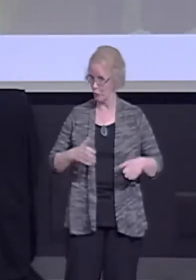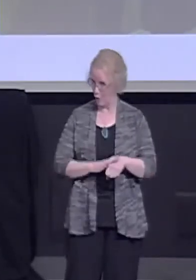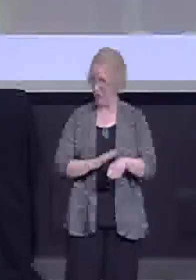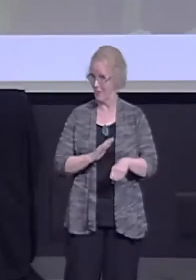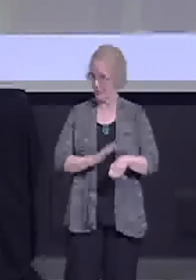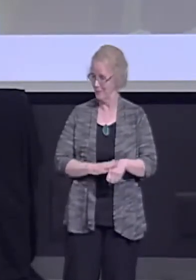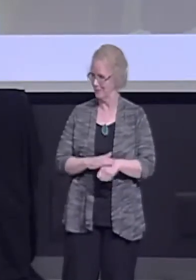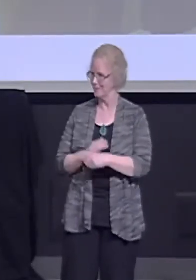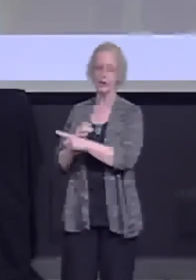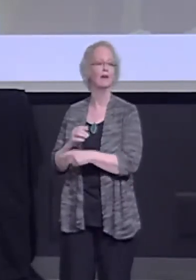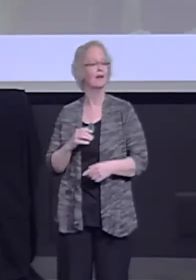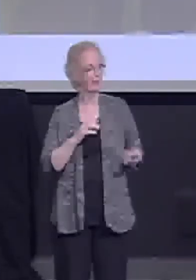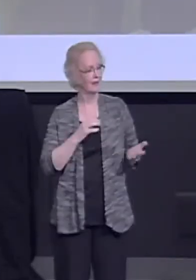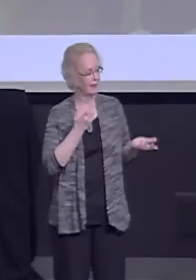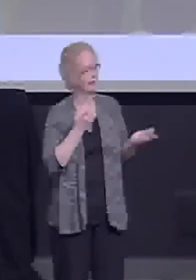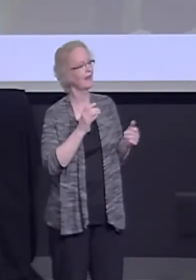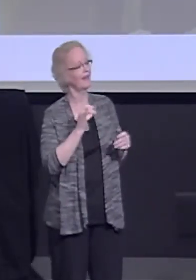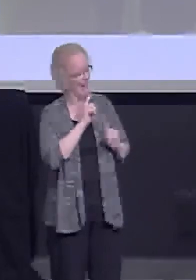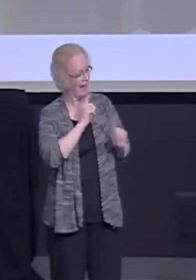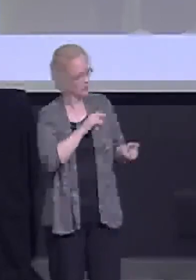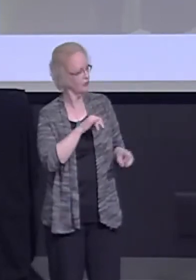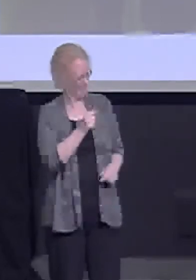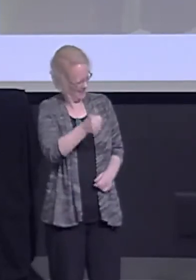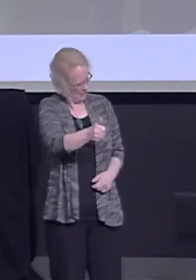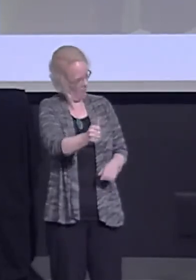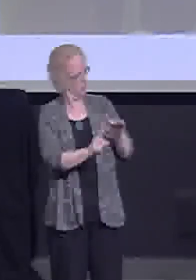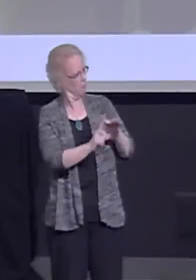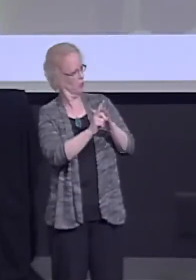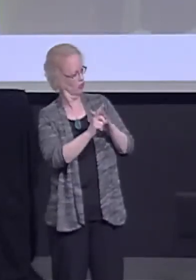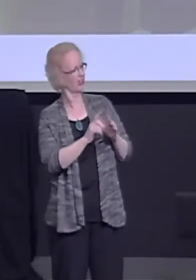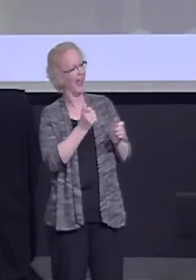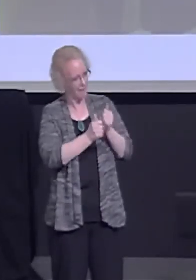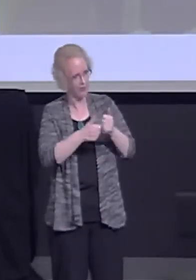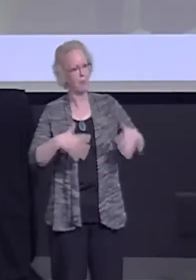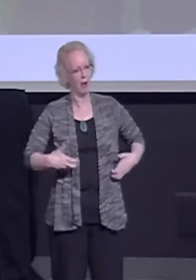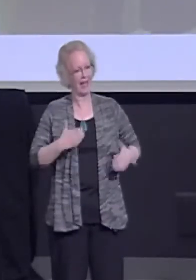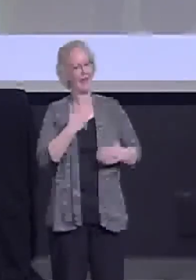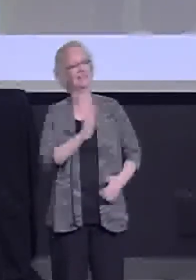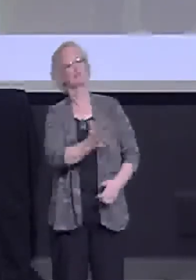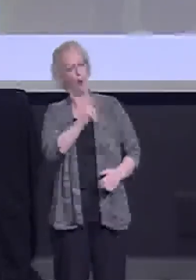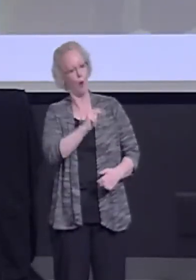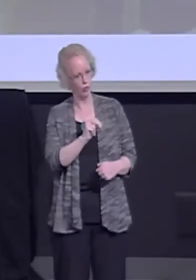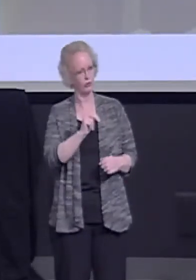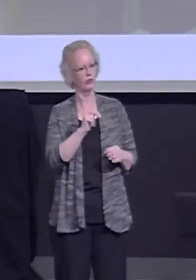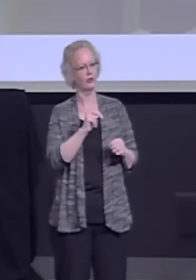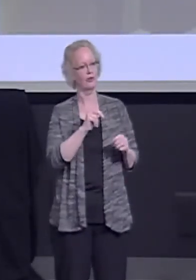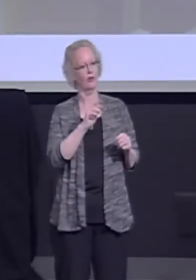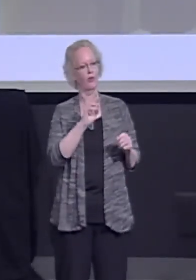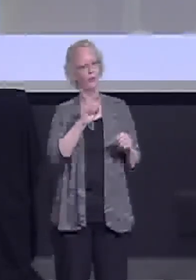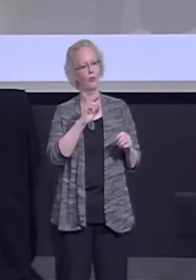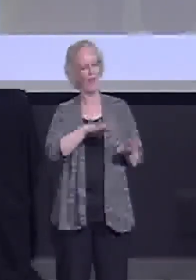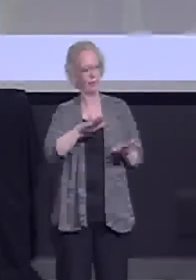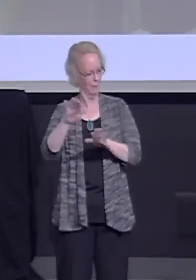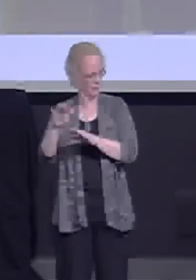answer is every monkey has its own rhythm. So that wasn't something that you didn't teach them, that bum, bum,